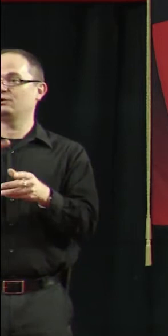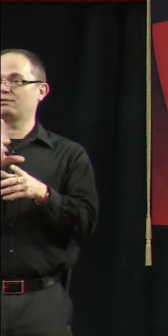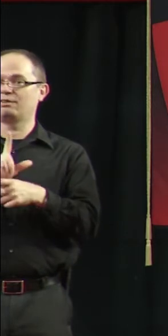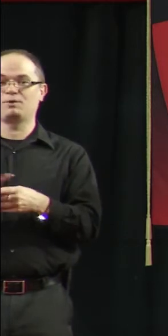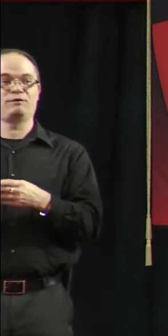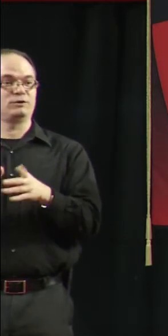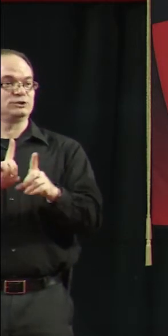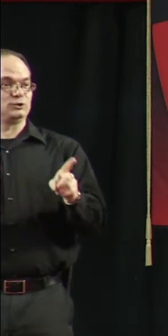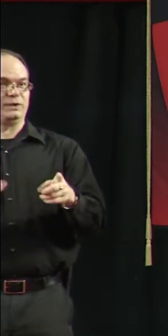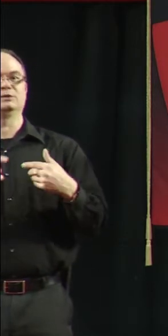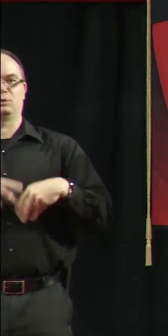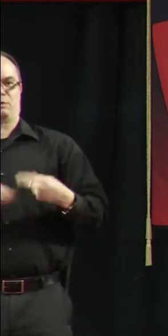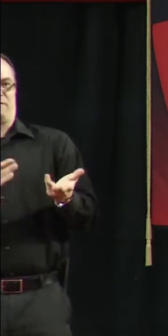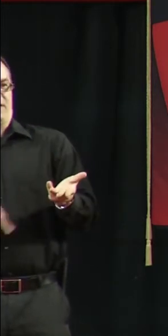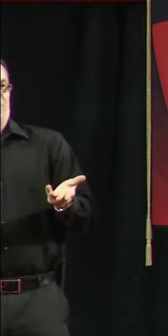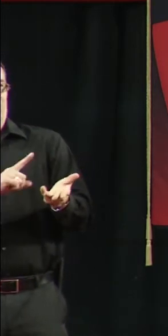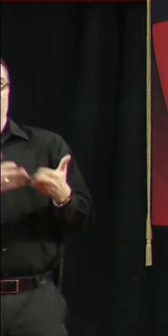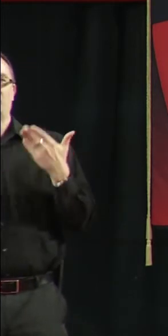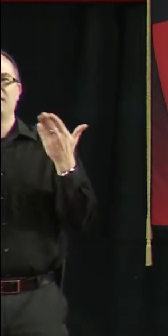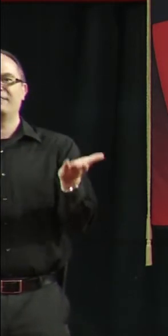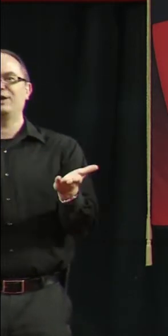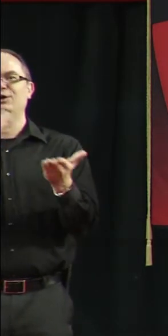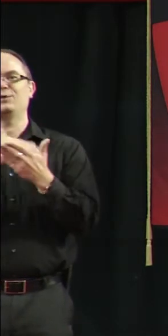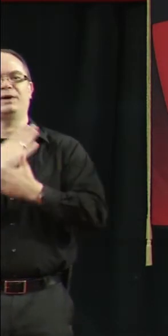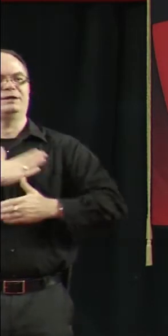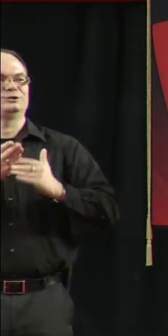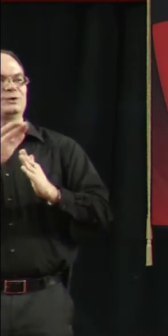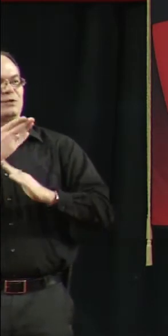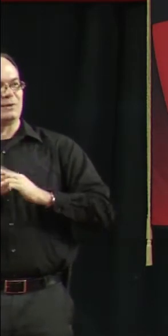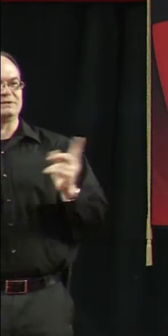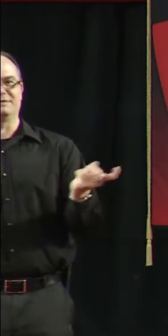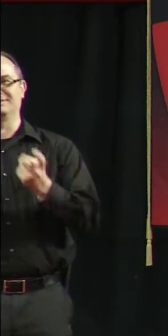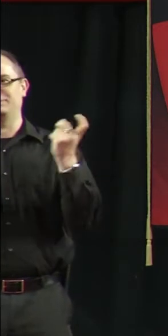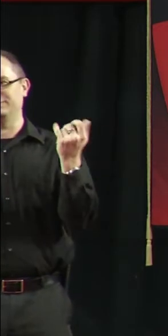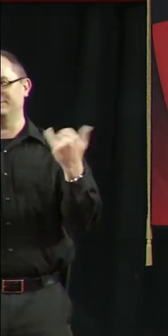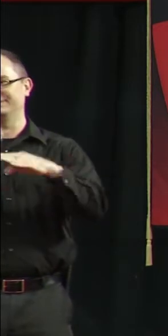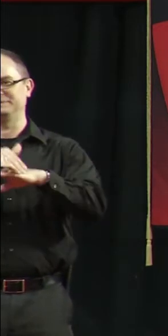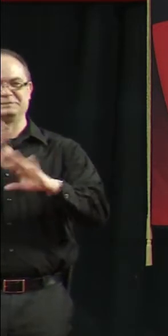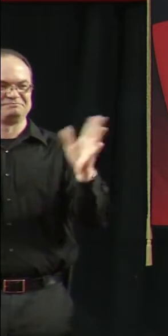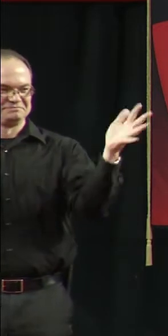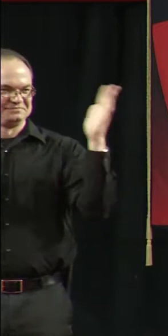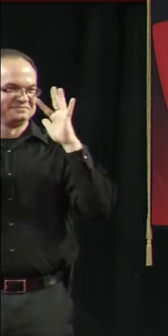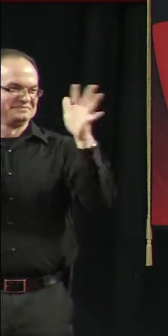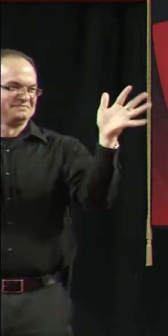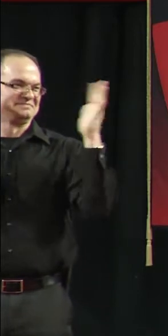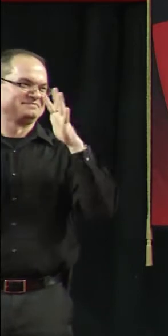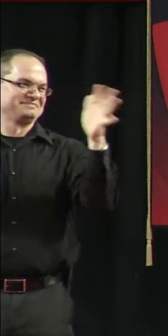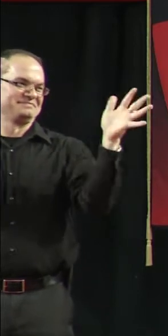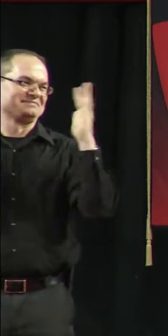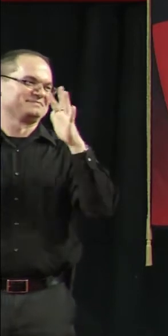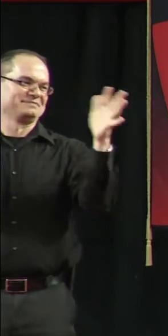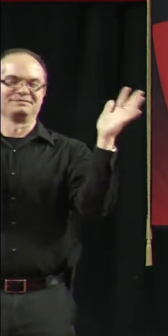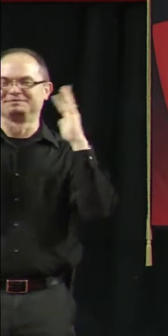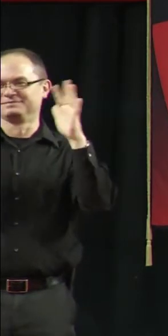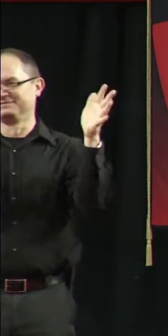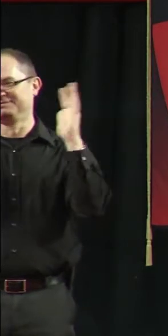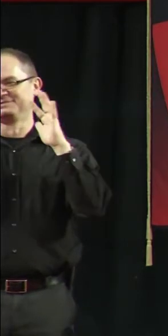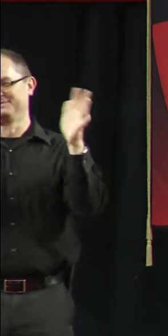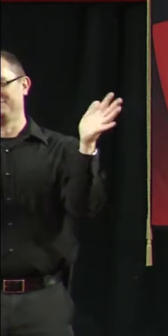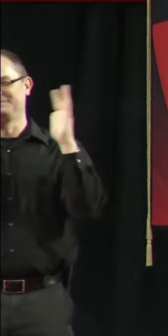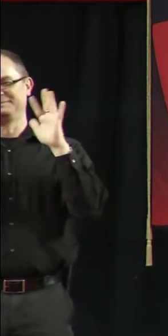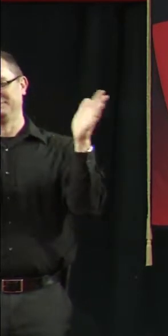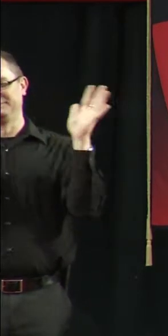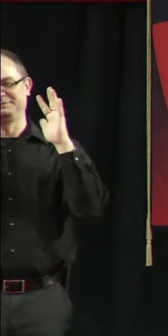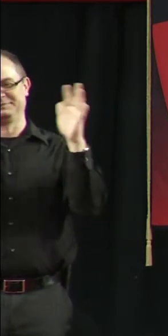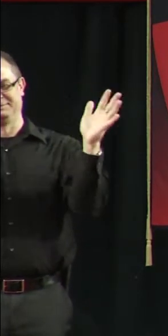degrees will afford you. Thank you again, and enjoy the rest of the ceremony.